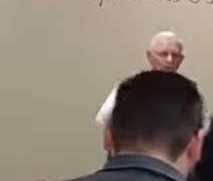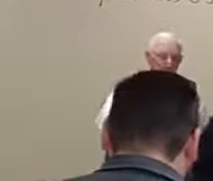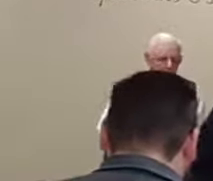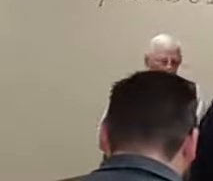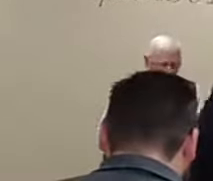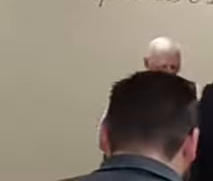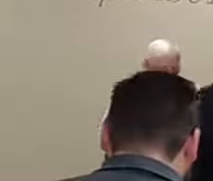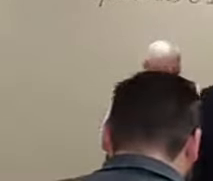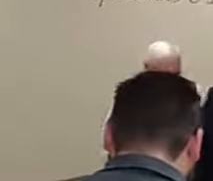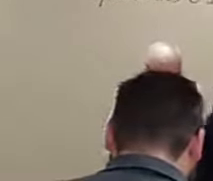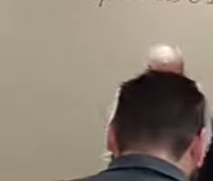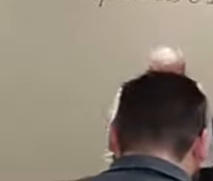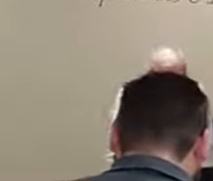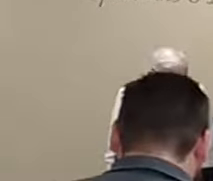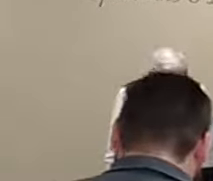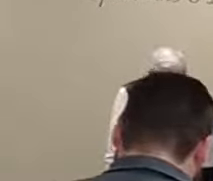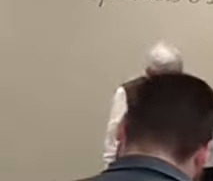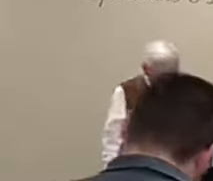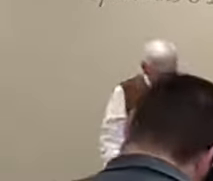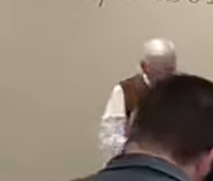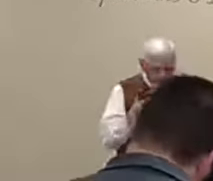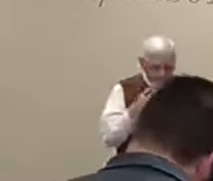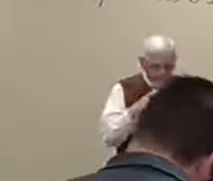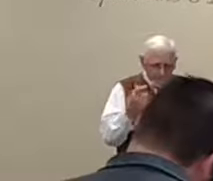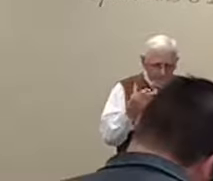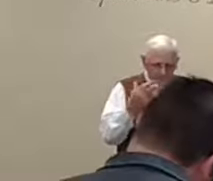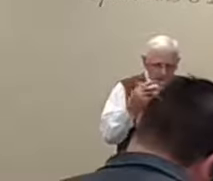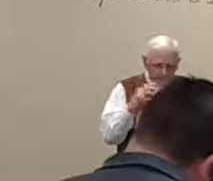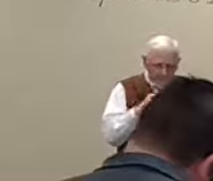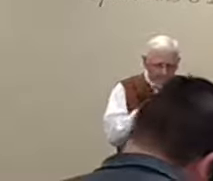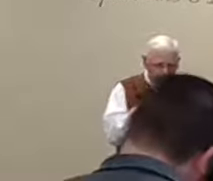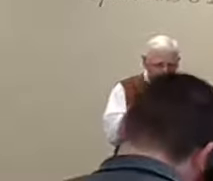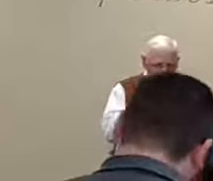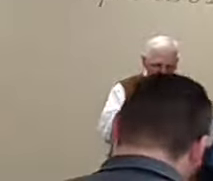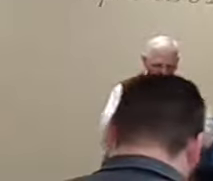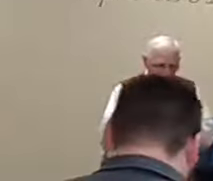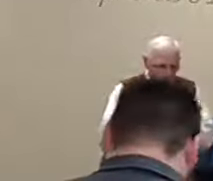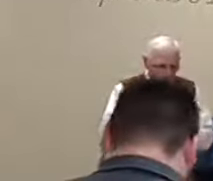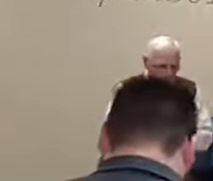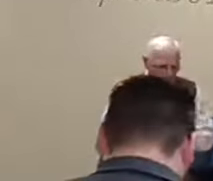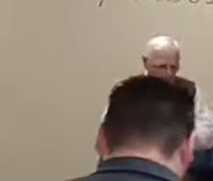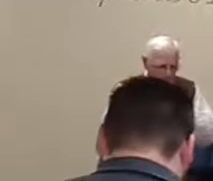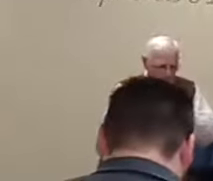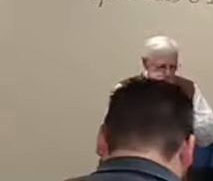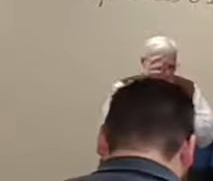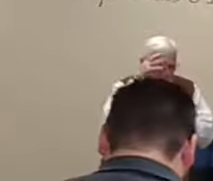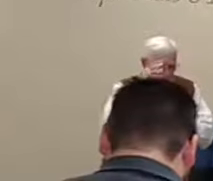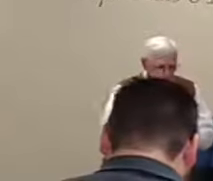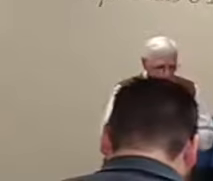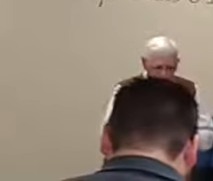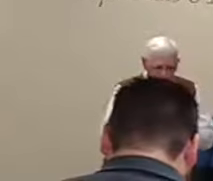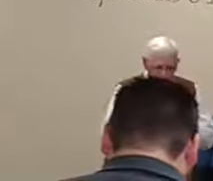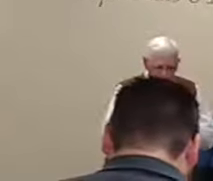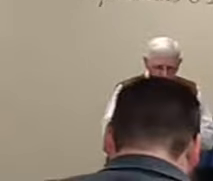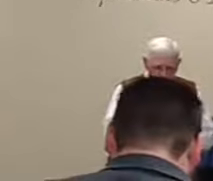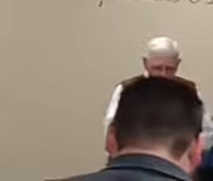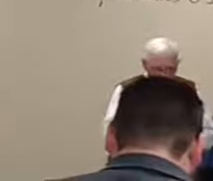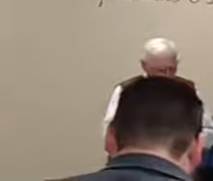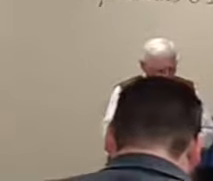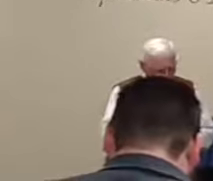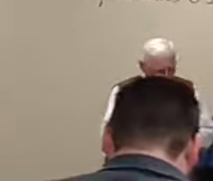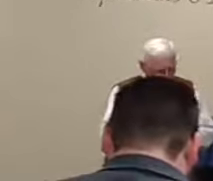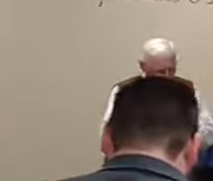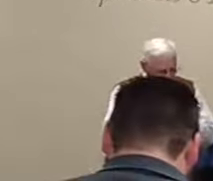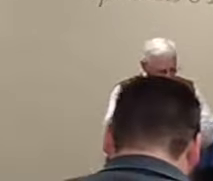Lord, we give thanks for these messages today. They're all good. Dear Heavenly Father, you inspire messages. I pray that